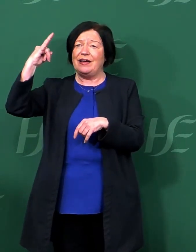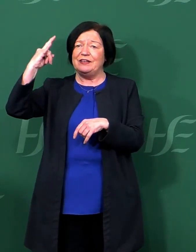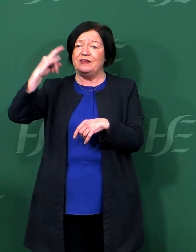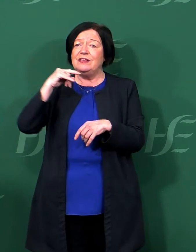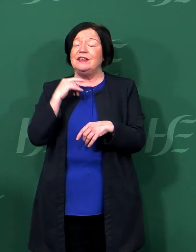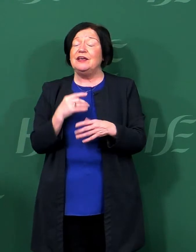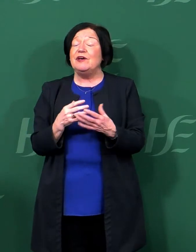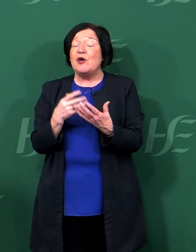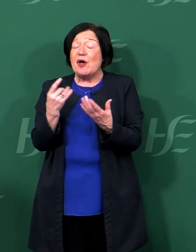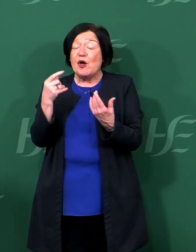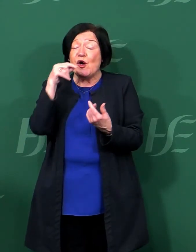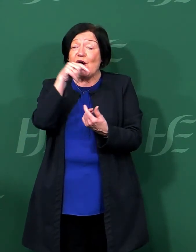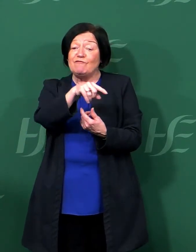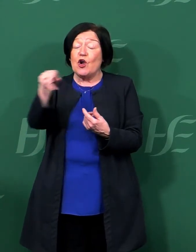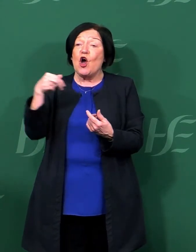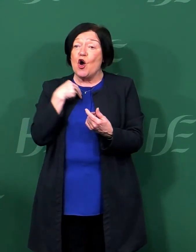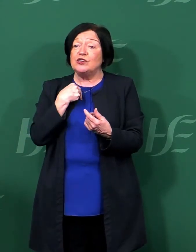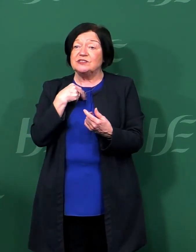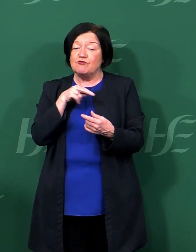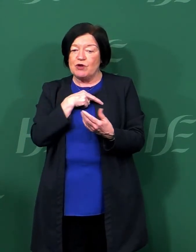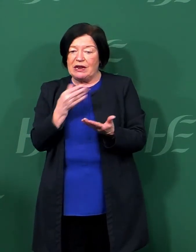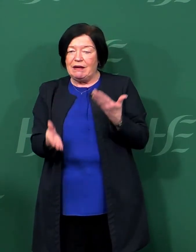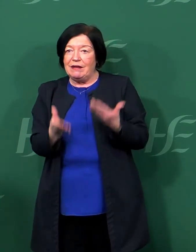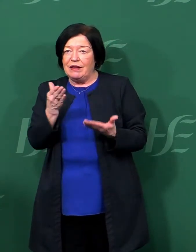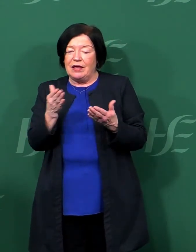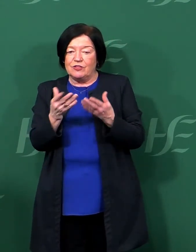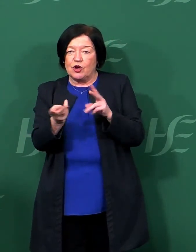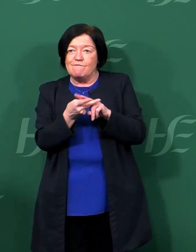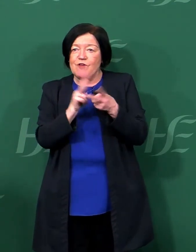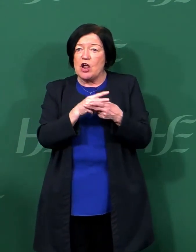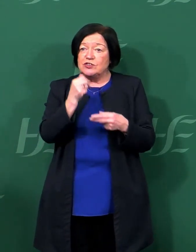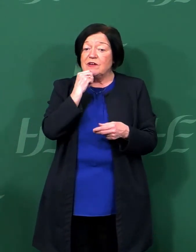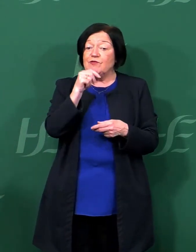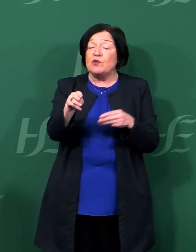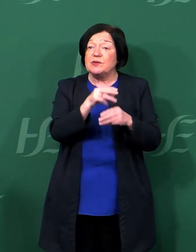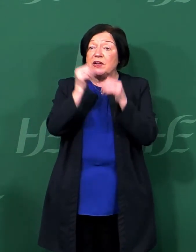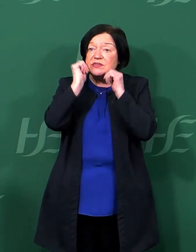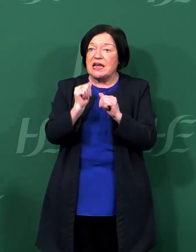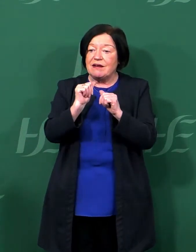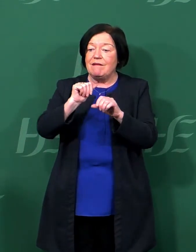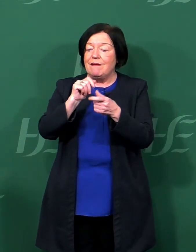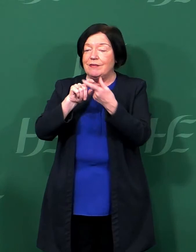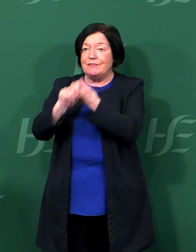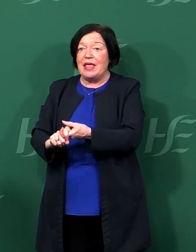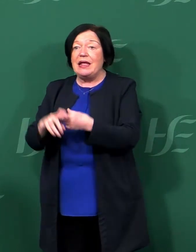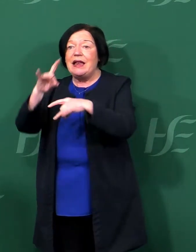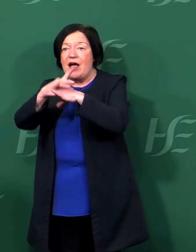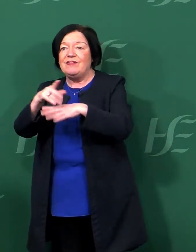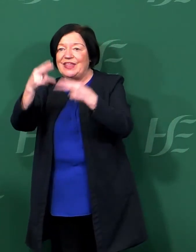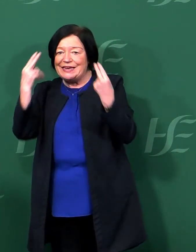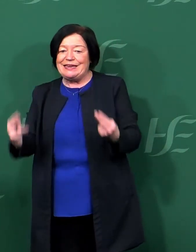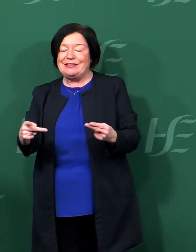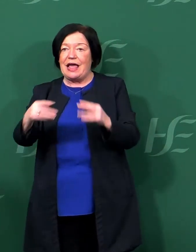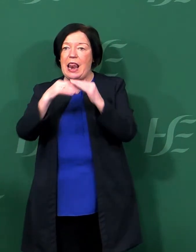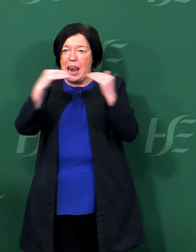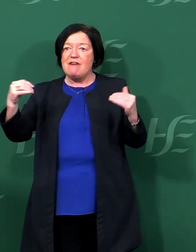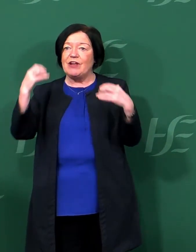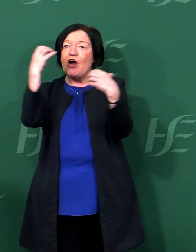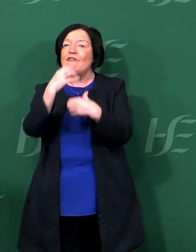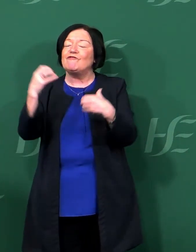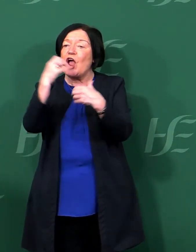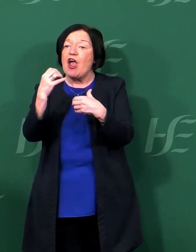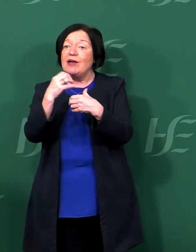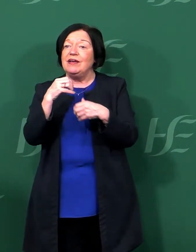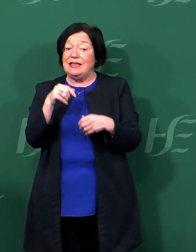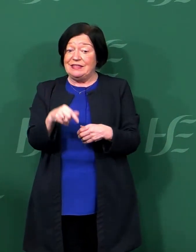the reality is, and for us a real measure is the conversion rate. So if those people who are attending are admitted to hospital, they need that level of care.